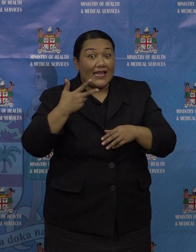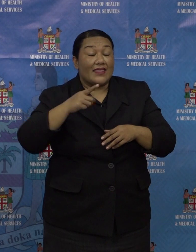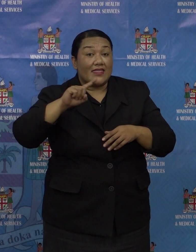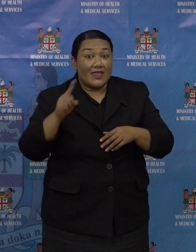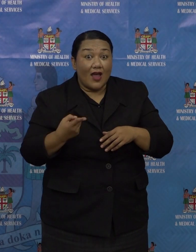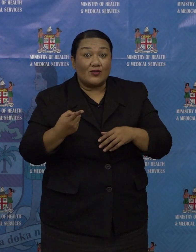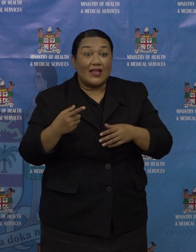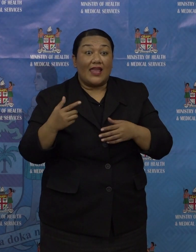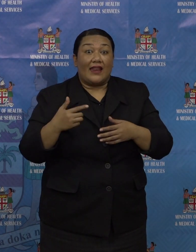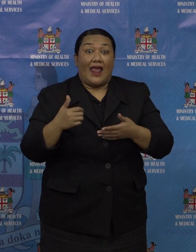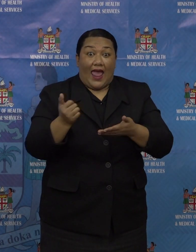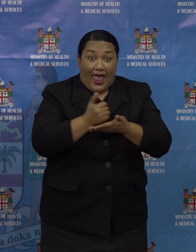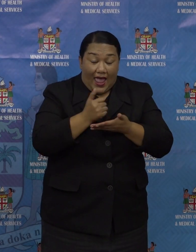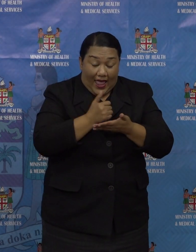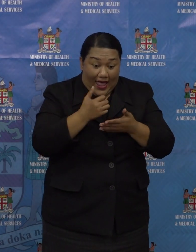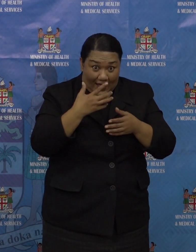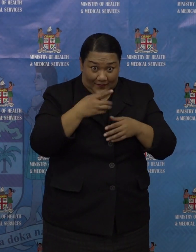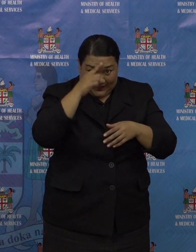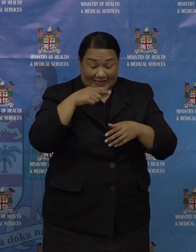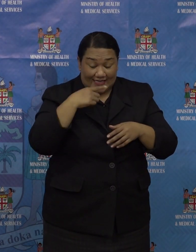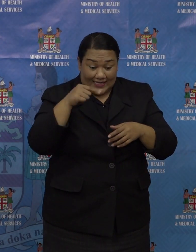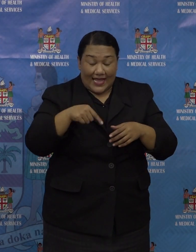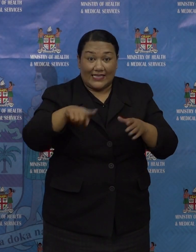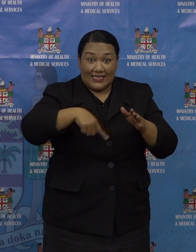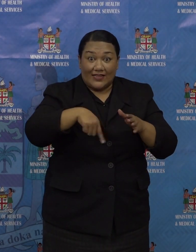18,566 active cases are in the Central Division and